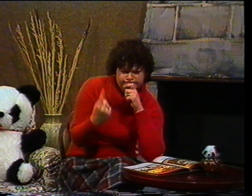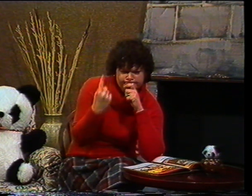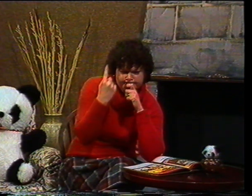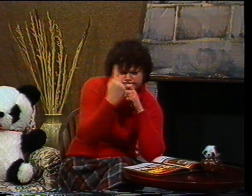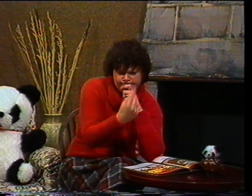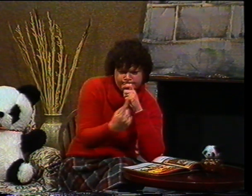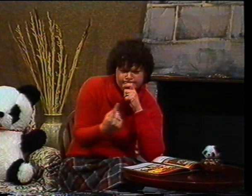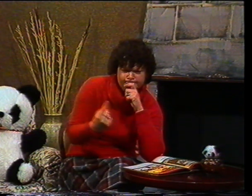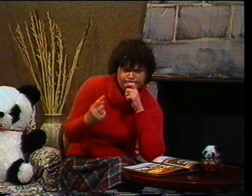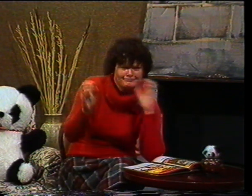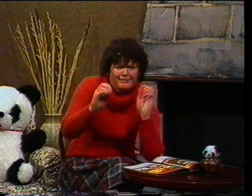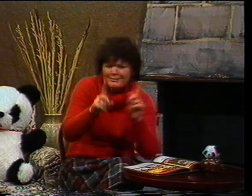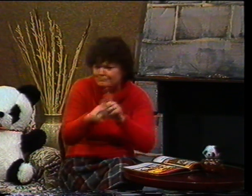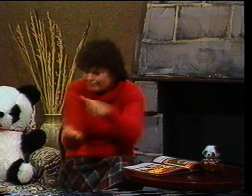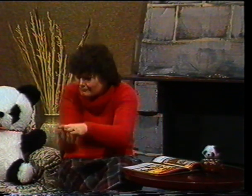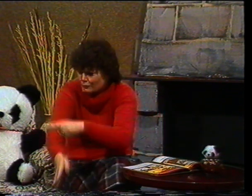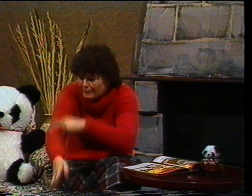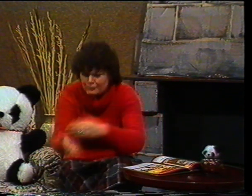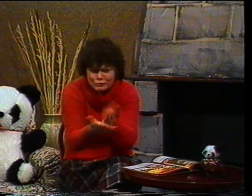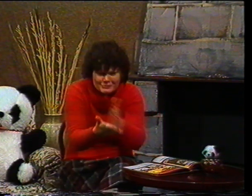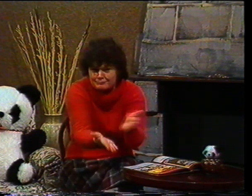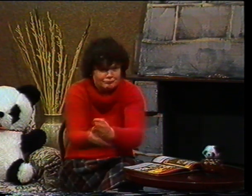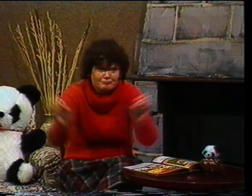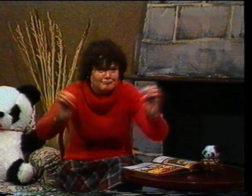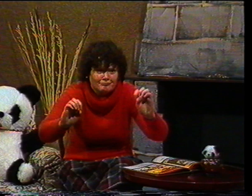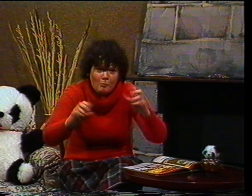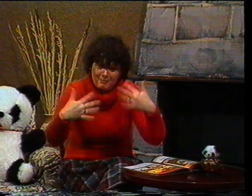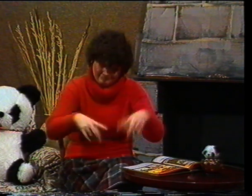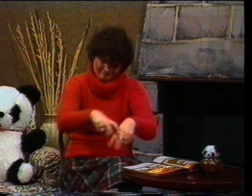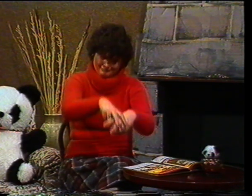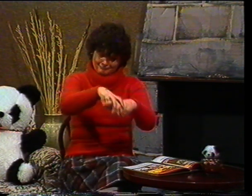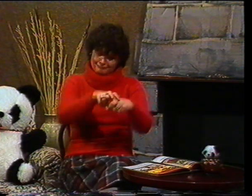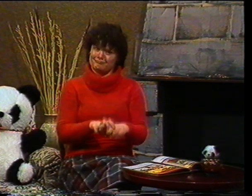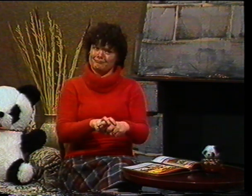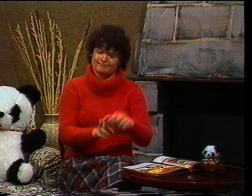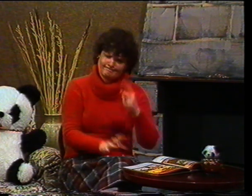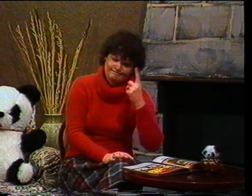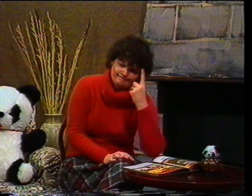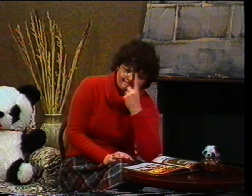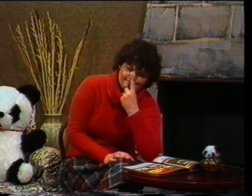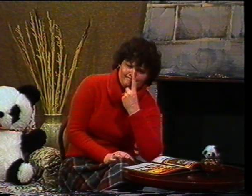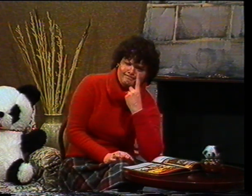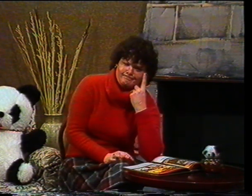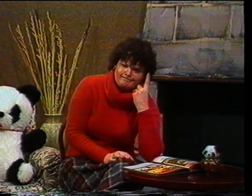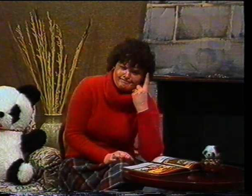and thought. He wasn't setting traps or putting down cheese. He just sat and